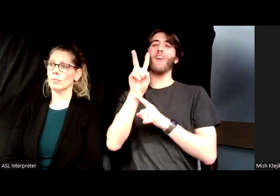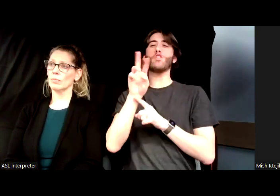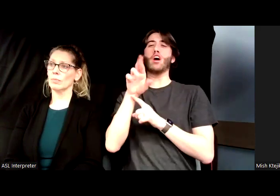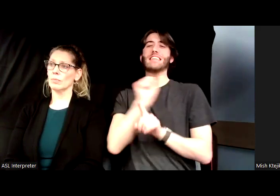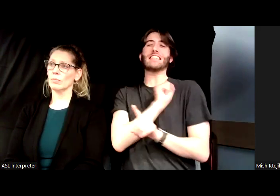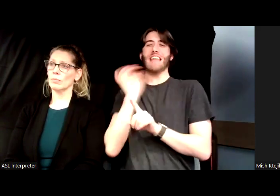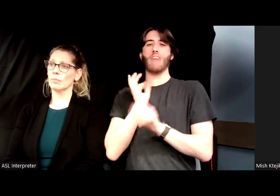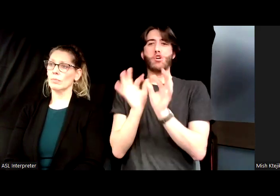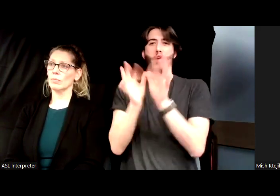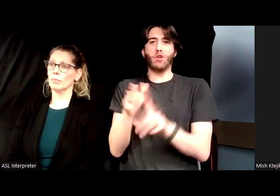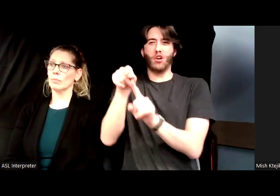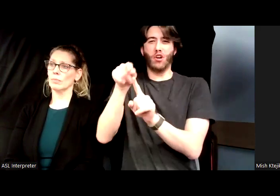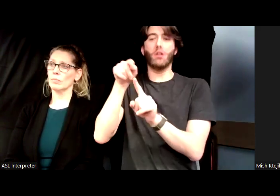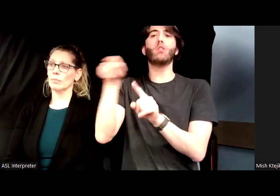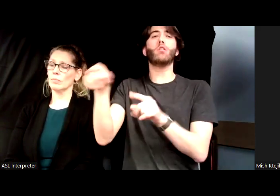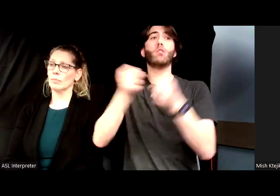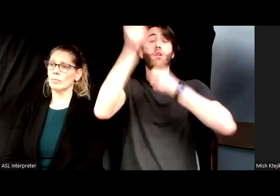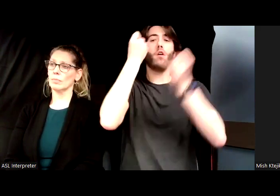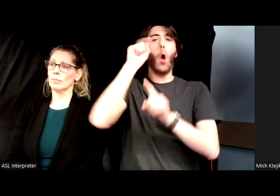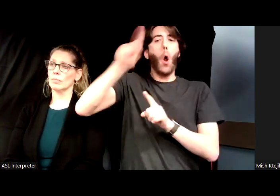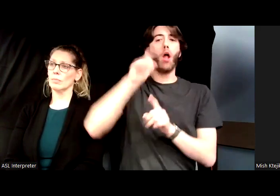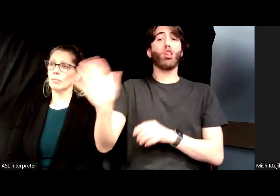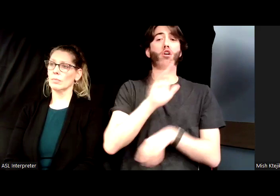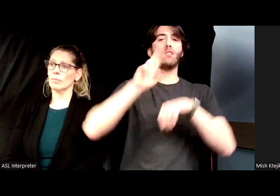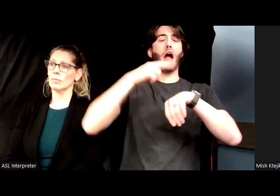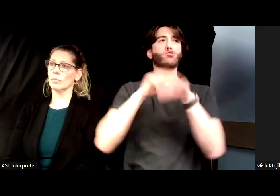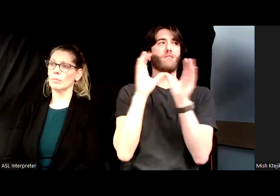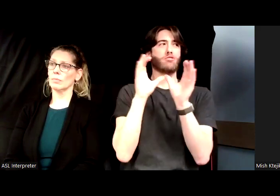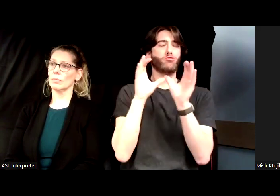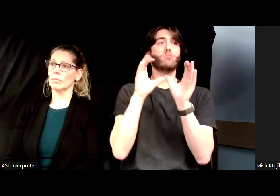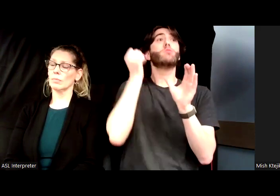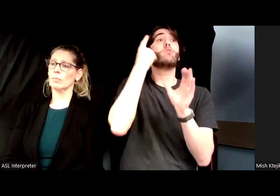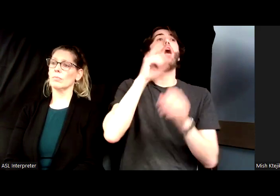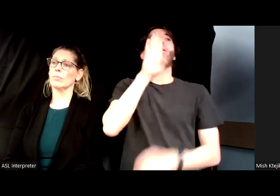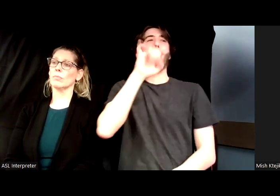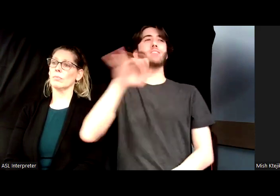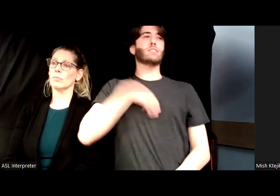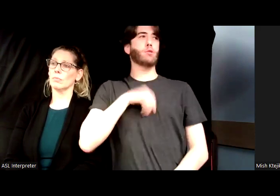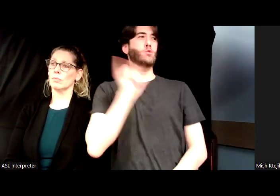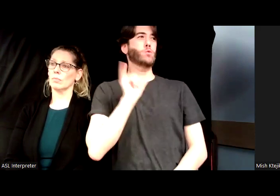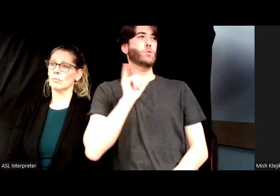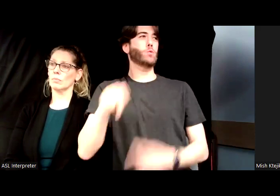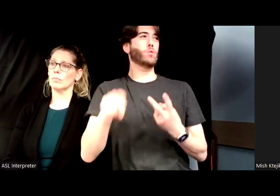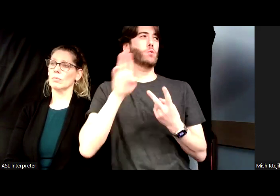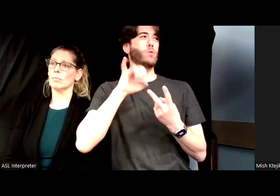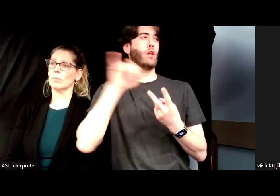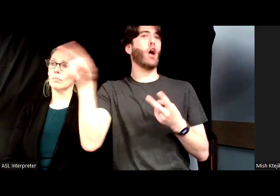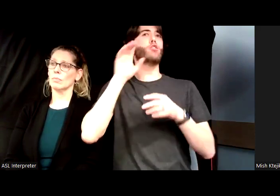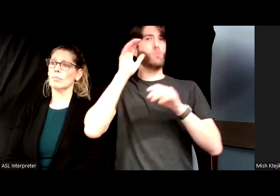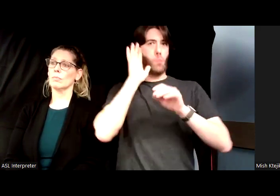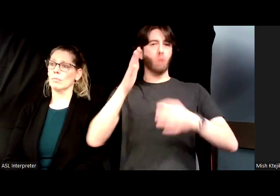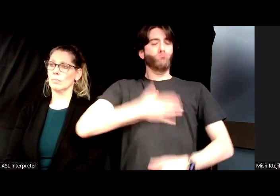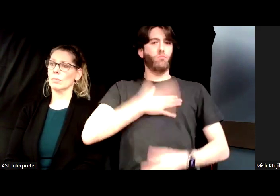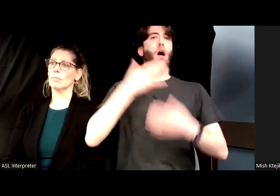allowed our VRS staff interpreters to be placed if they had national certification and BEI